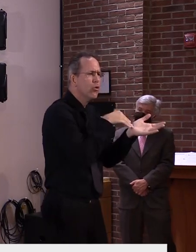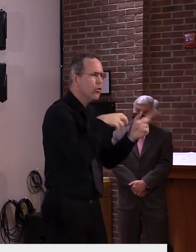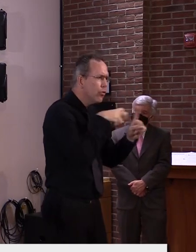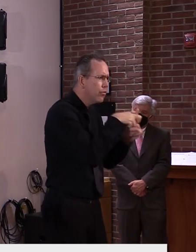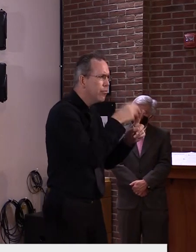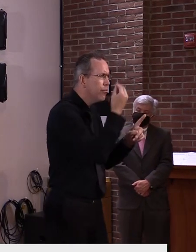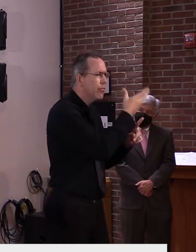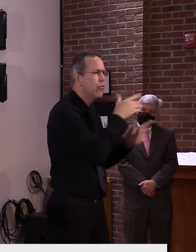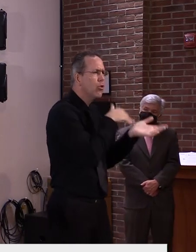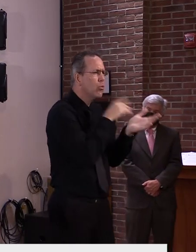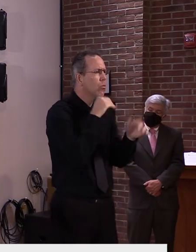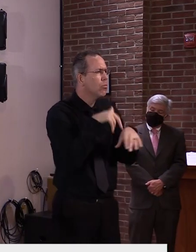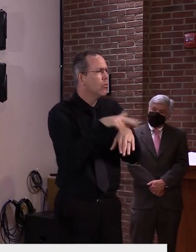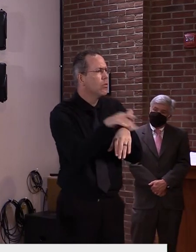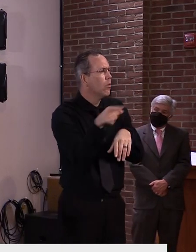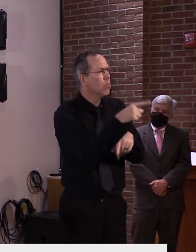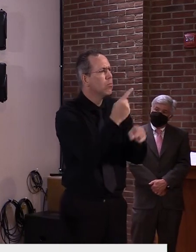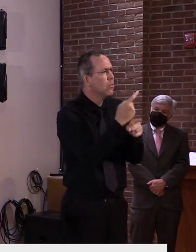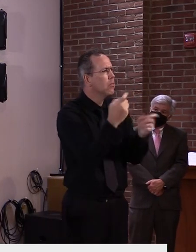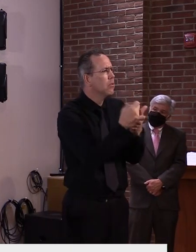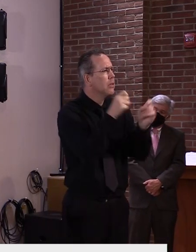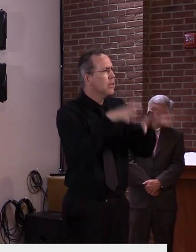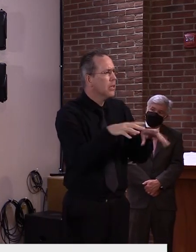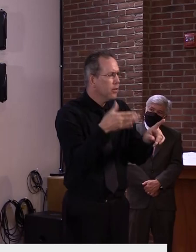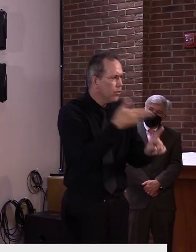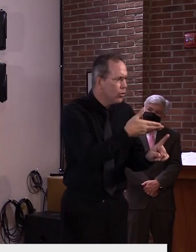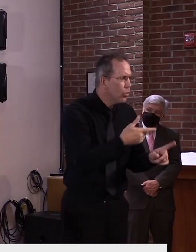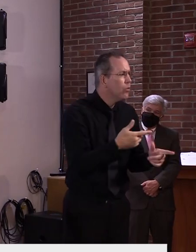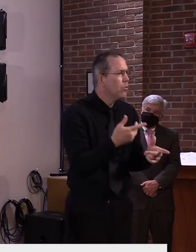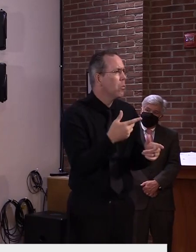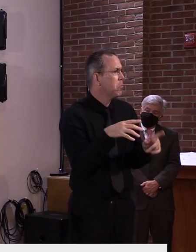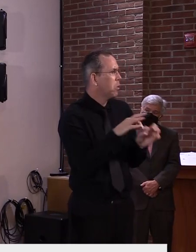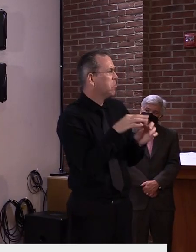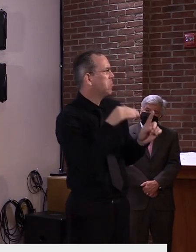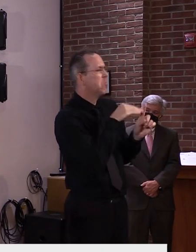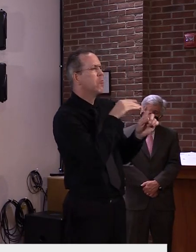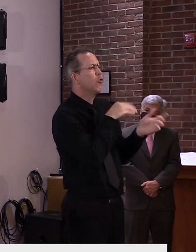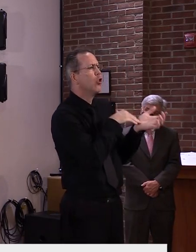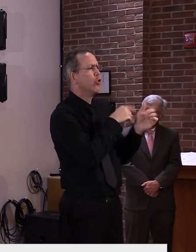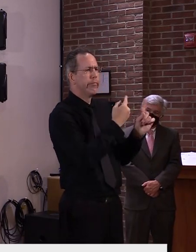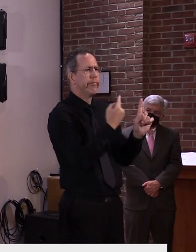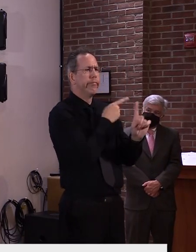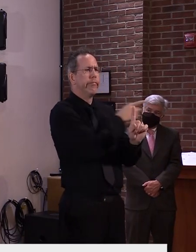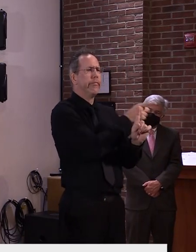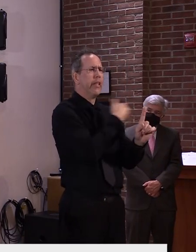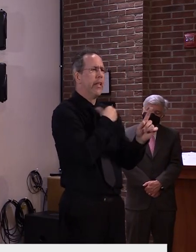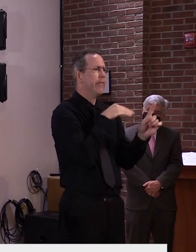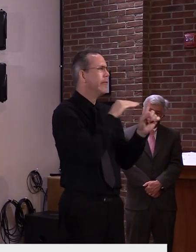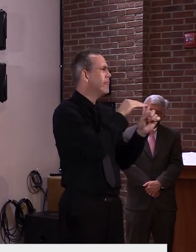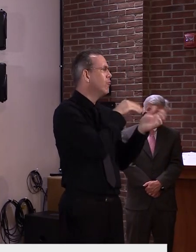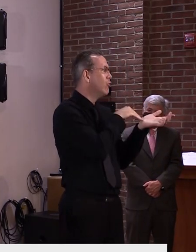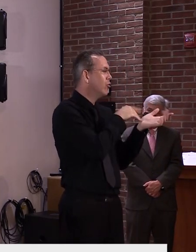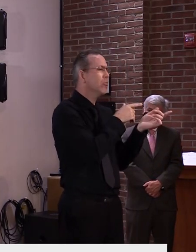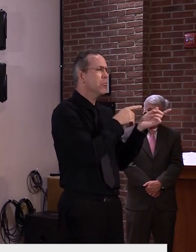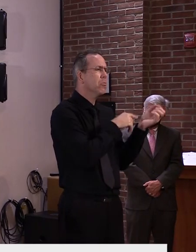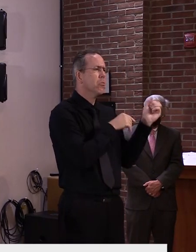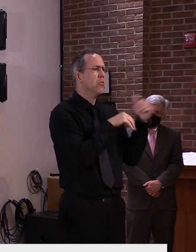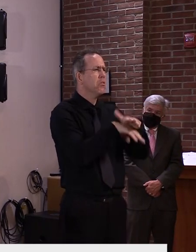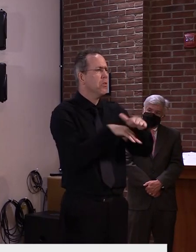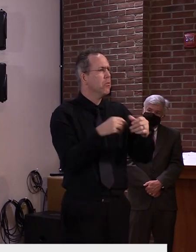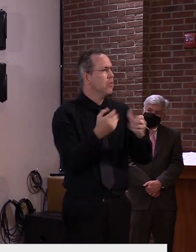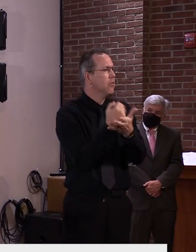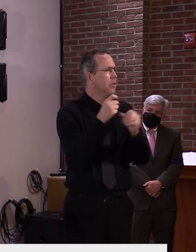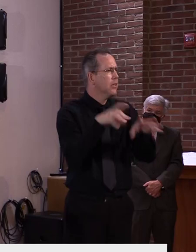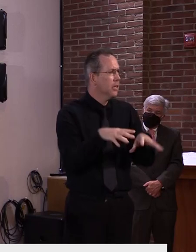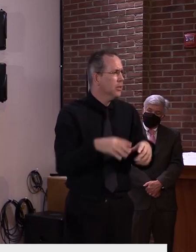done. And that's what we would actually recommend. We've also really started to partner a lot with